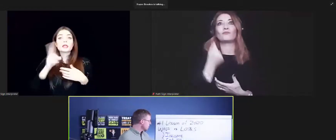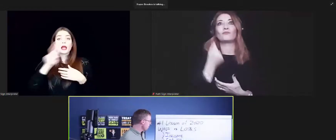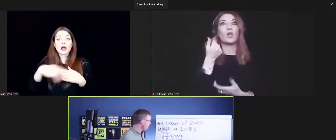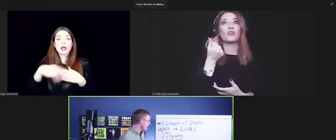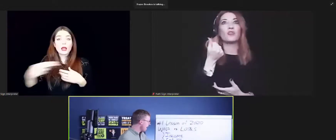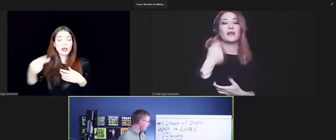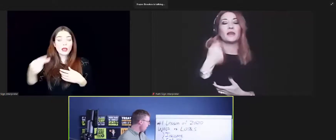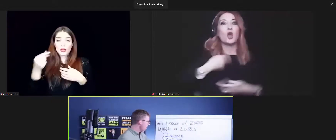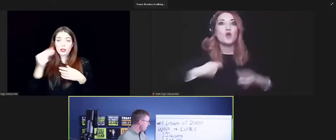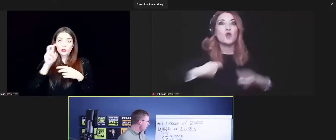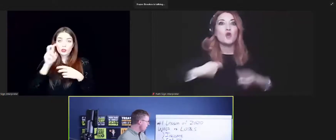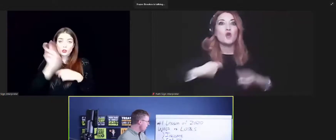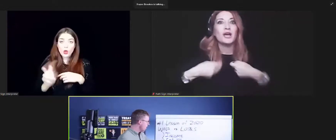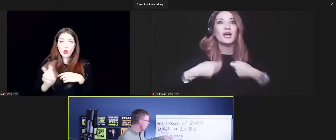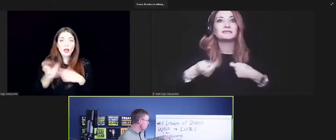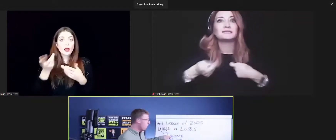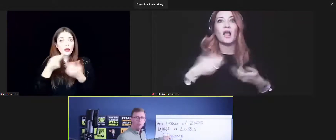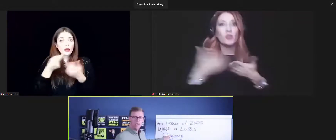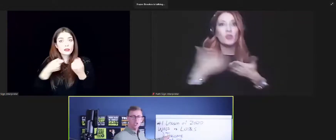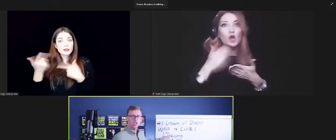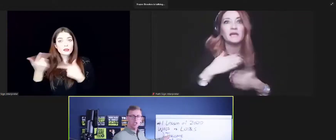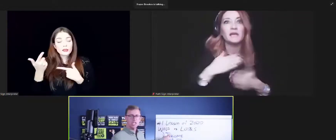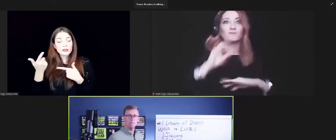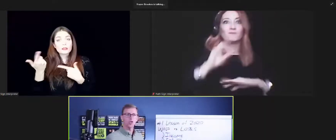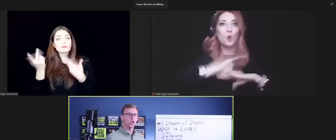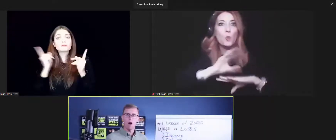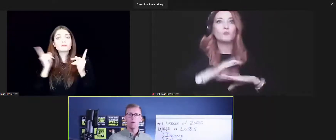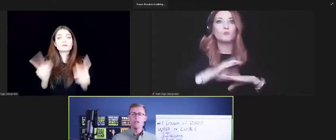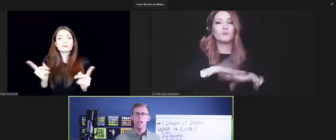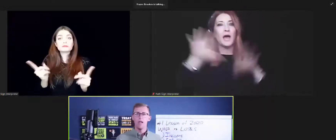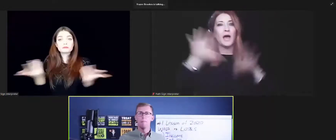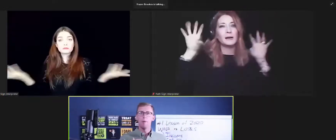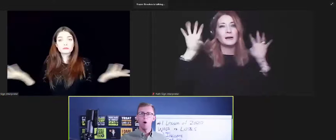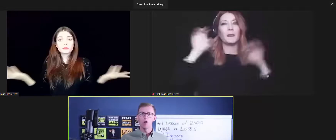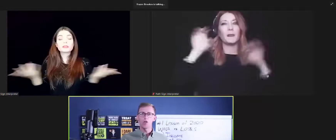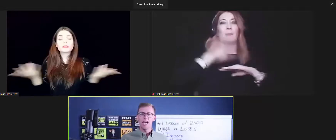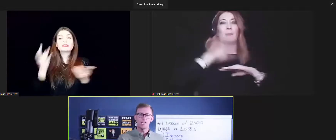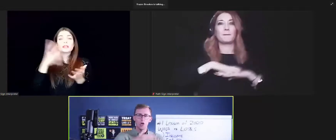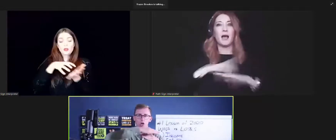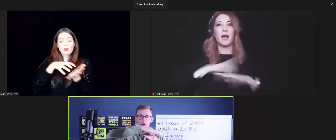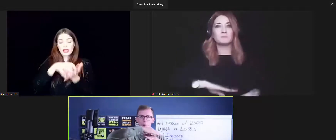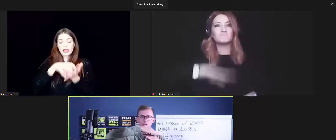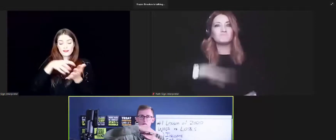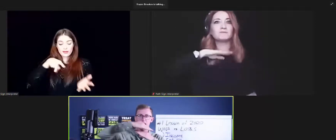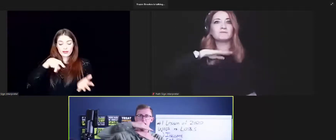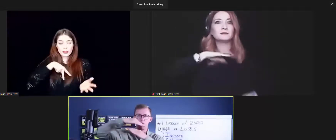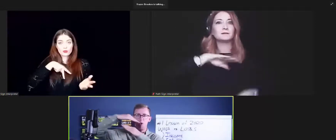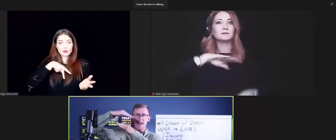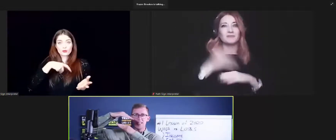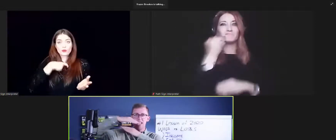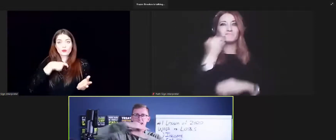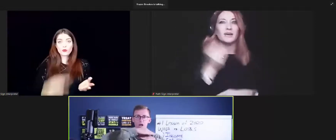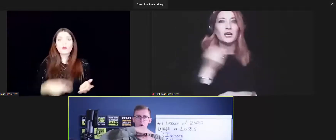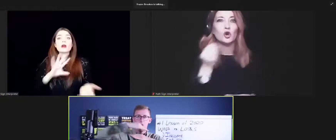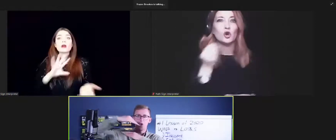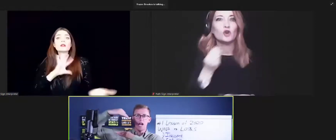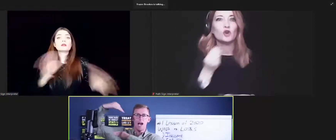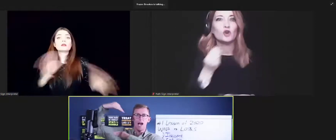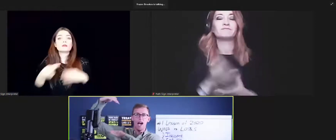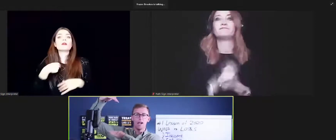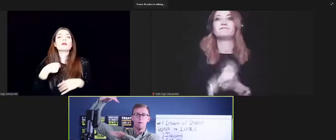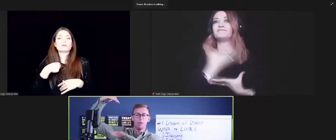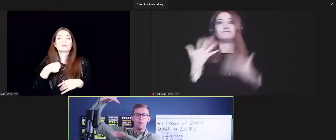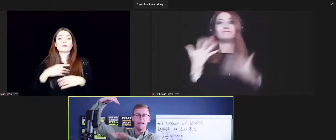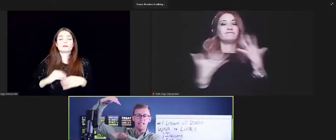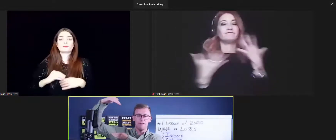myself here, the more this seems to grow. But it doesn't grow at the same rate. It grows at